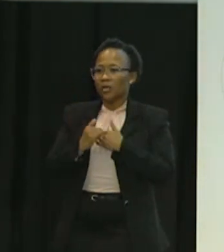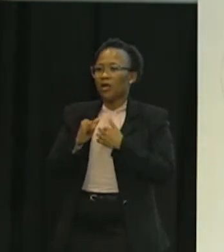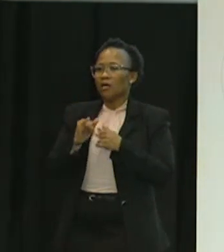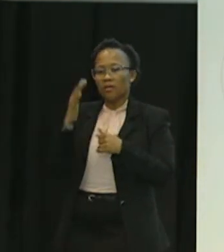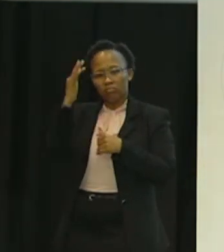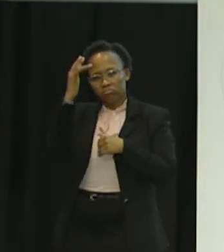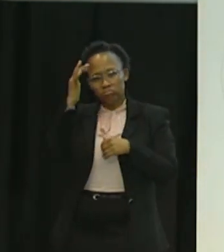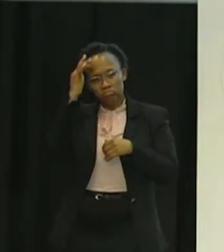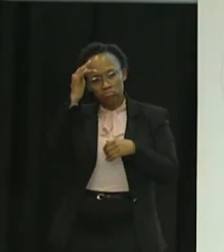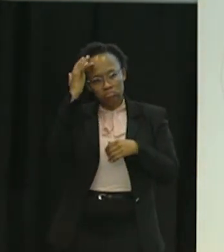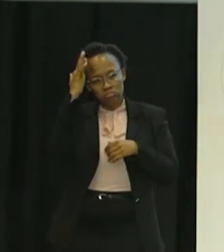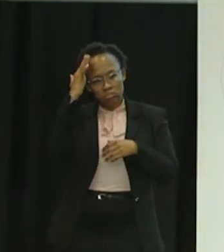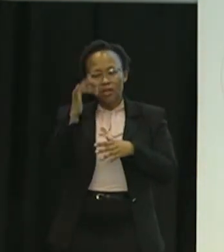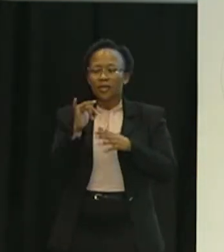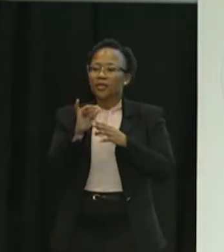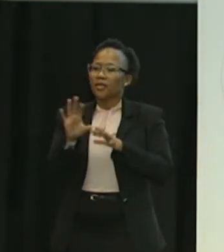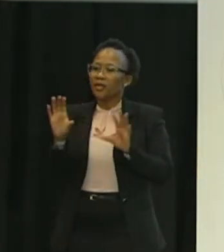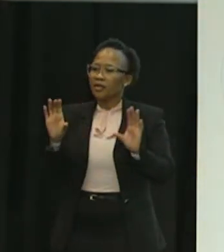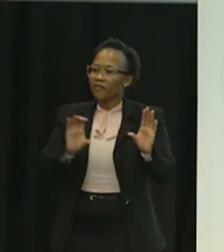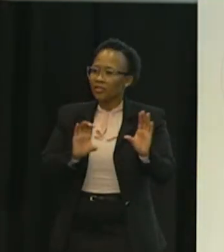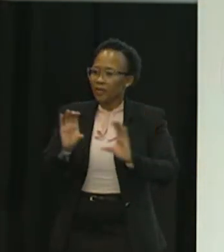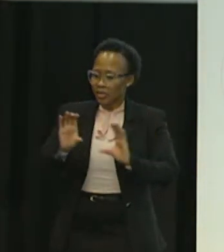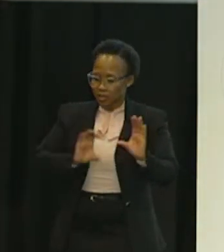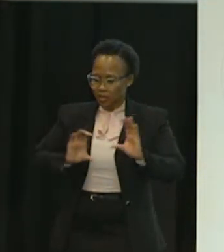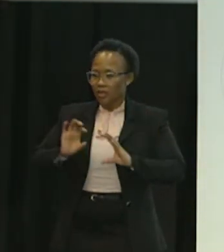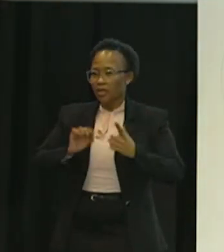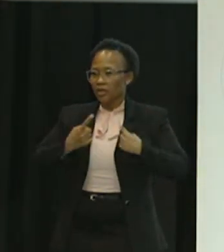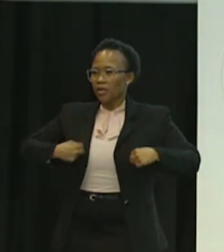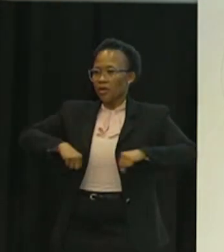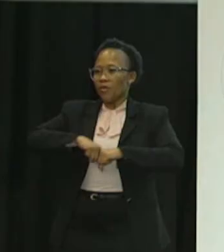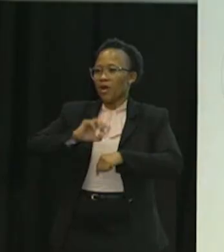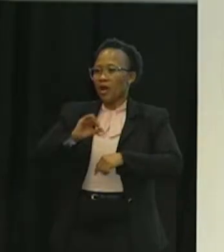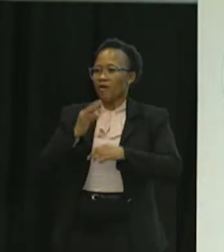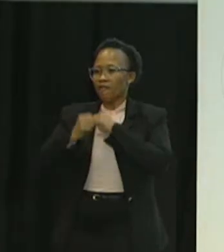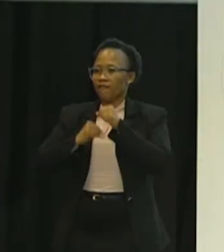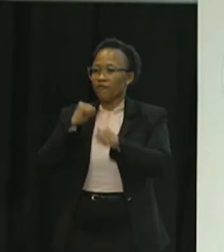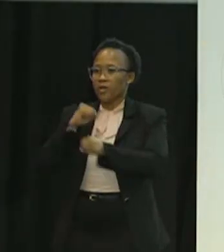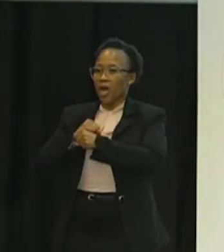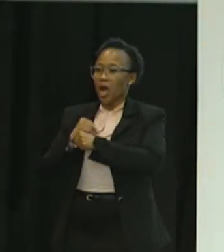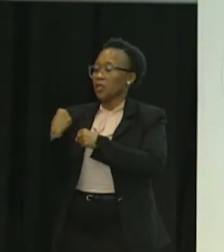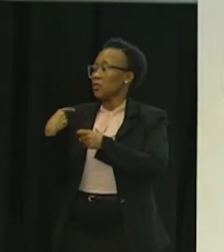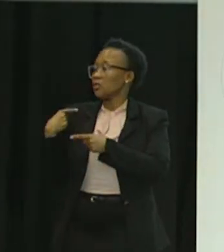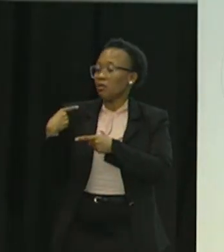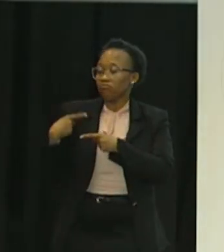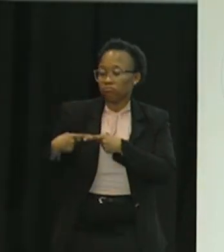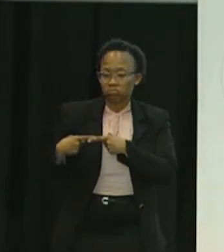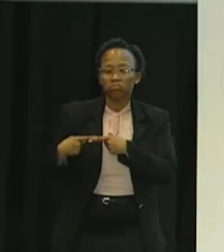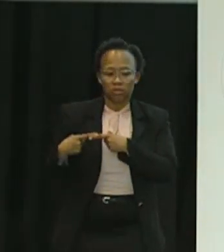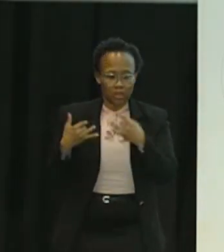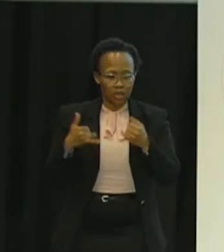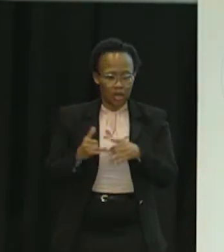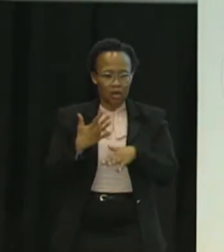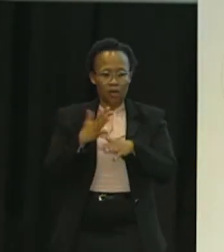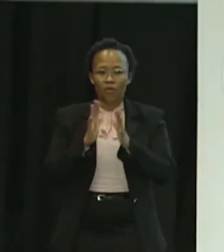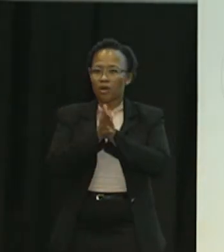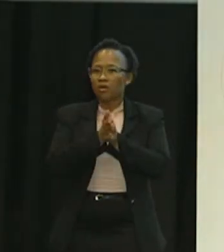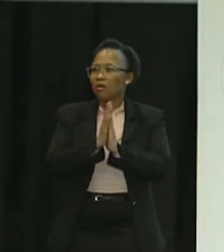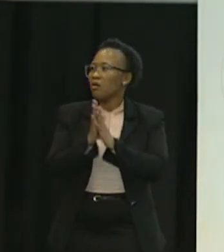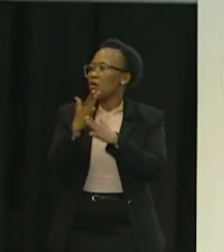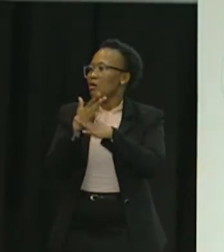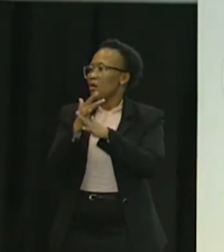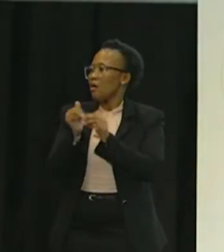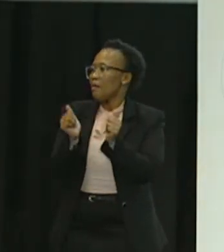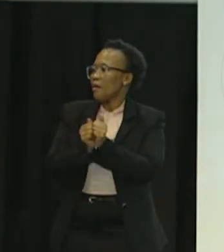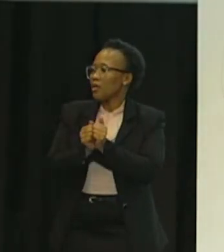made considerably over the years. I would like to thank all the partners even for supporting